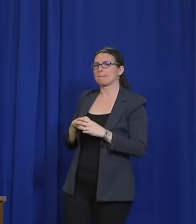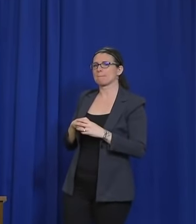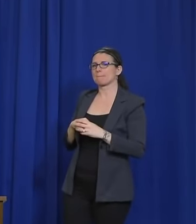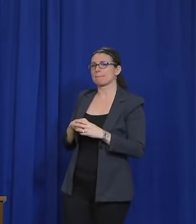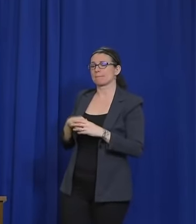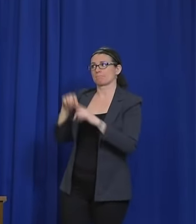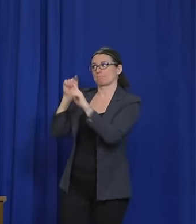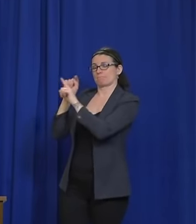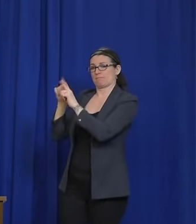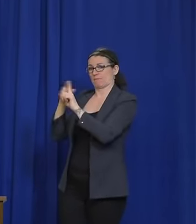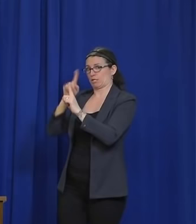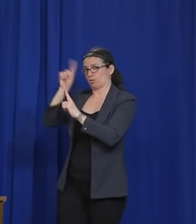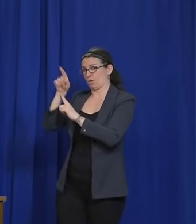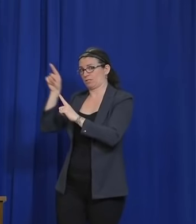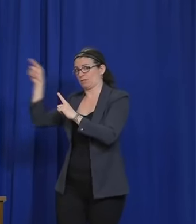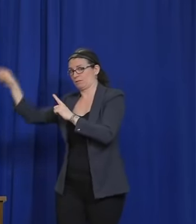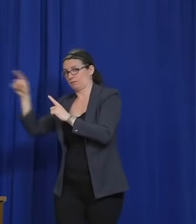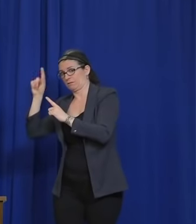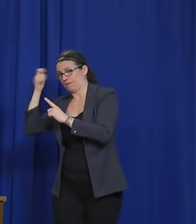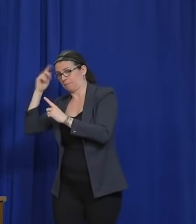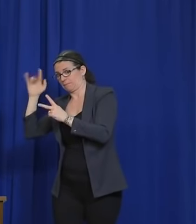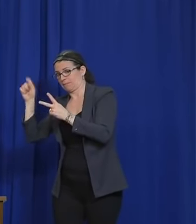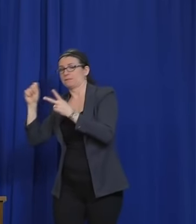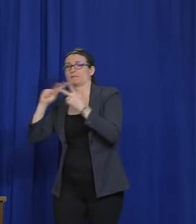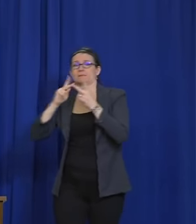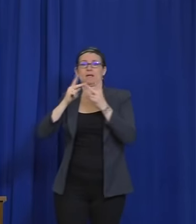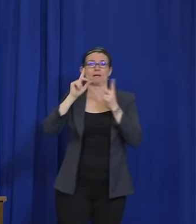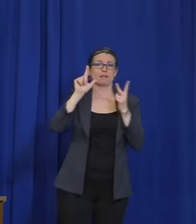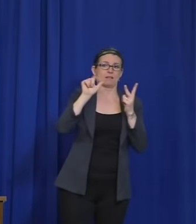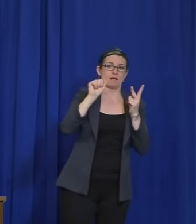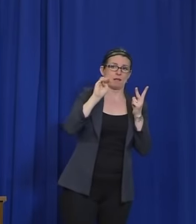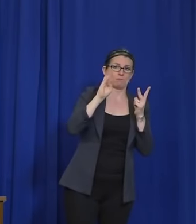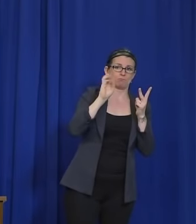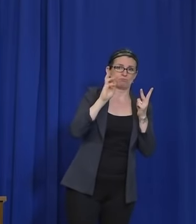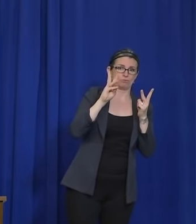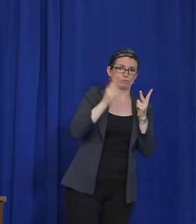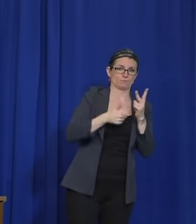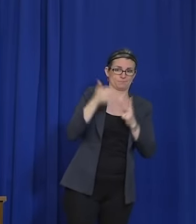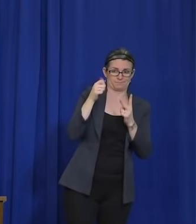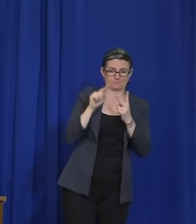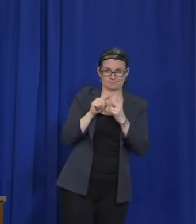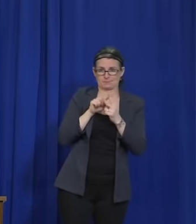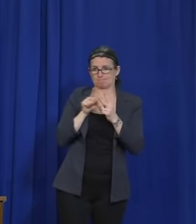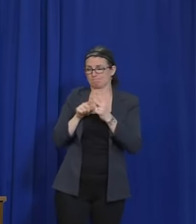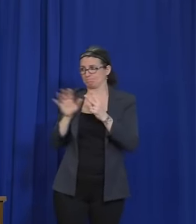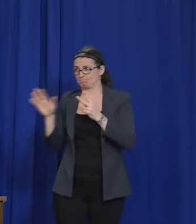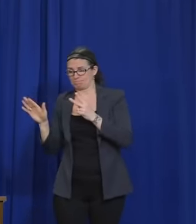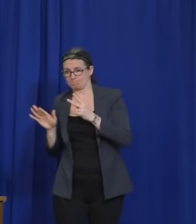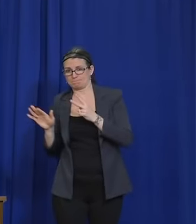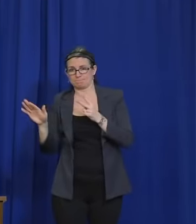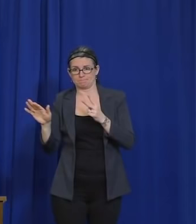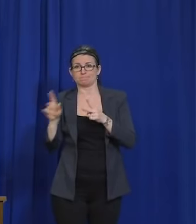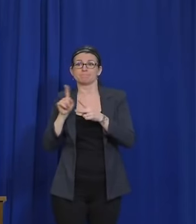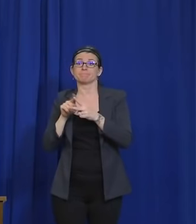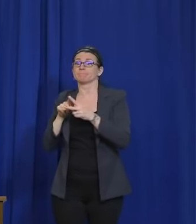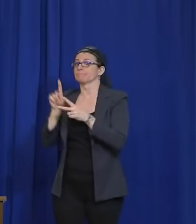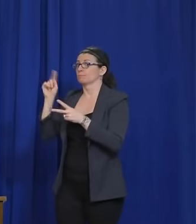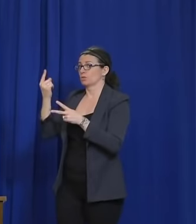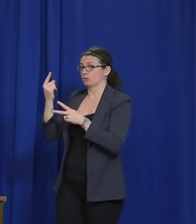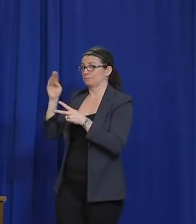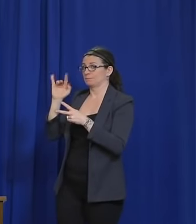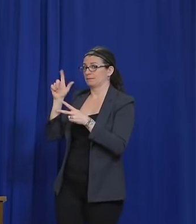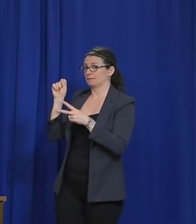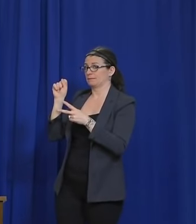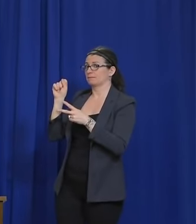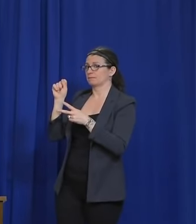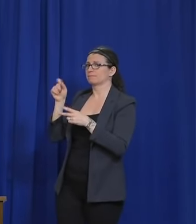for Commissioner Lambrew. Let me start with you, Governor Mills. We are hearing from small business owners all over Maine who are frustrated and